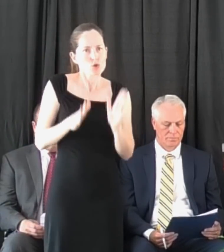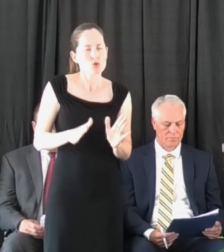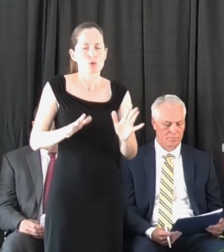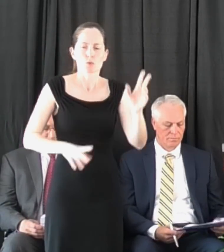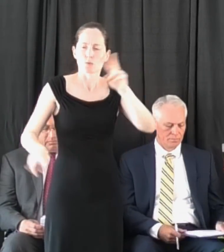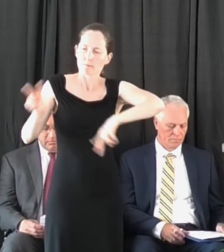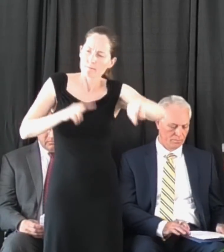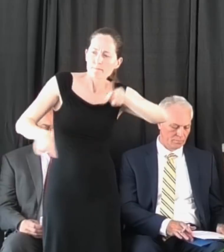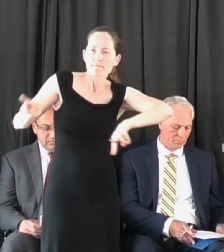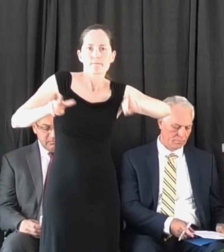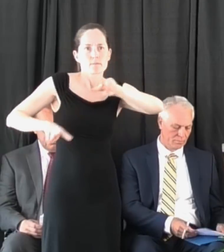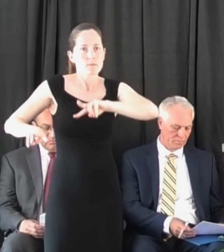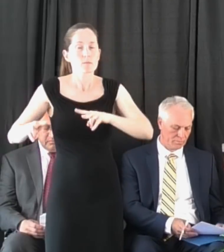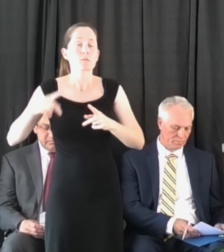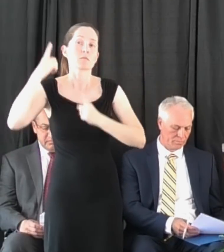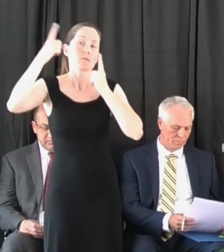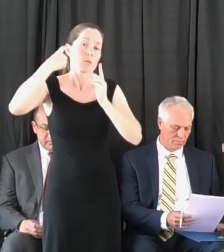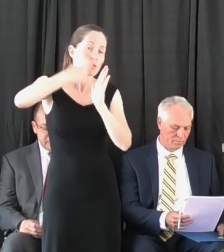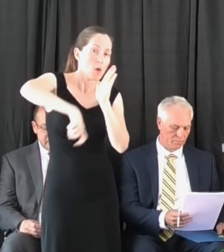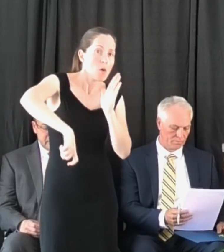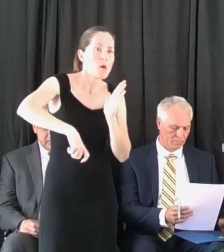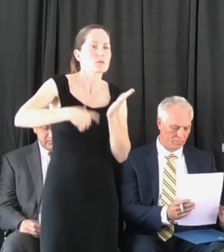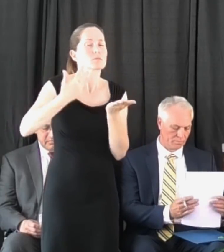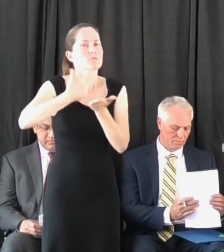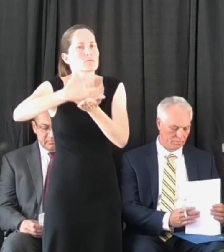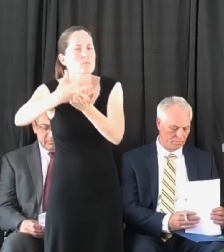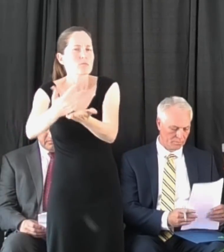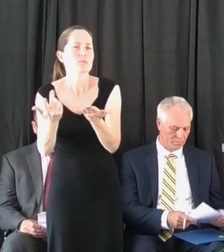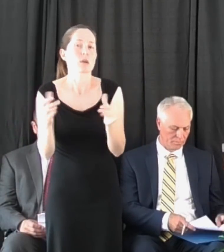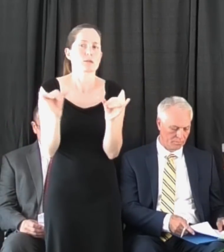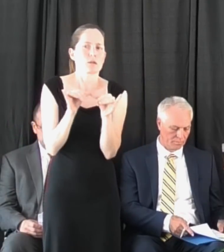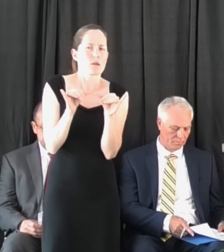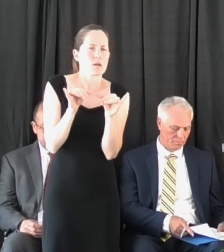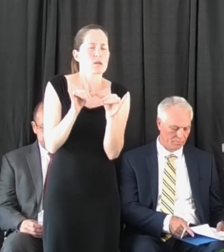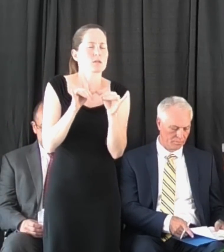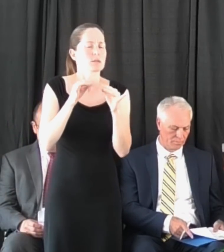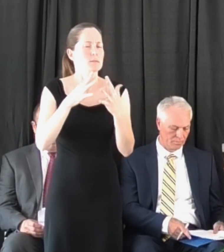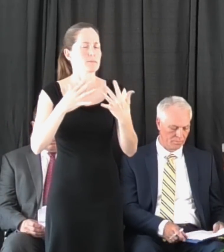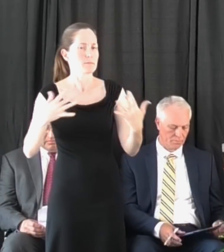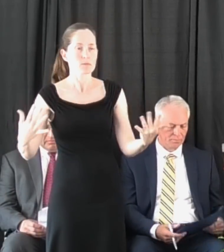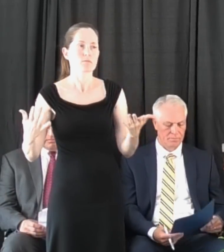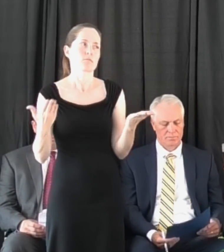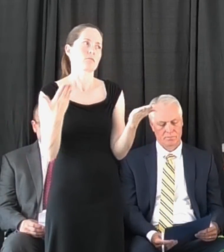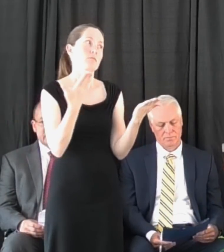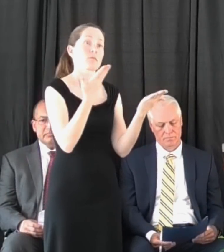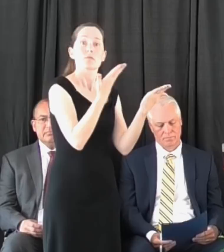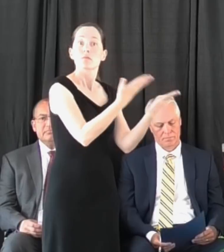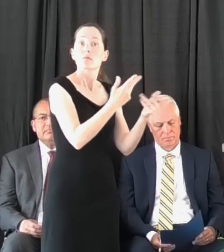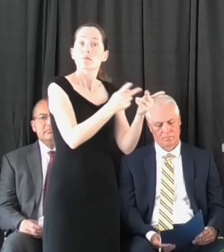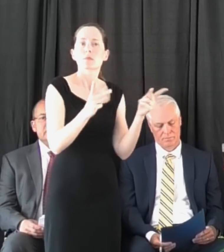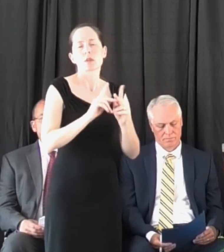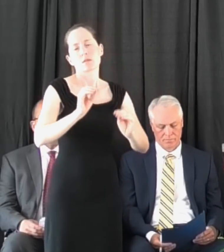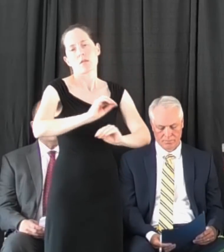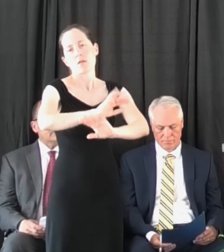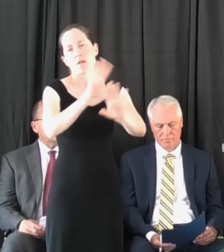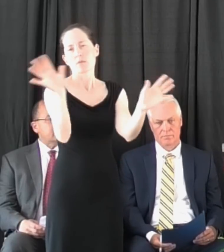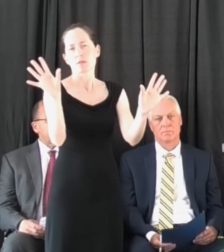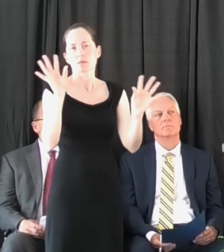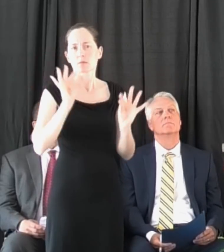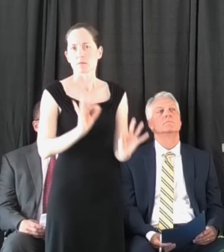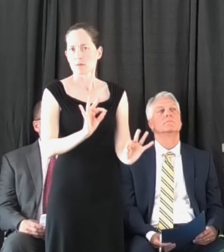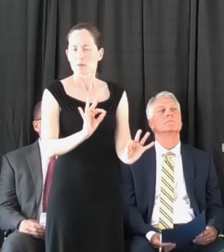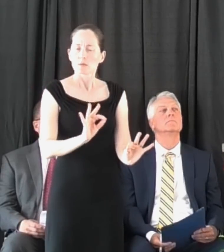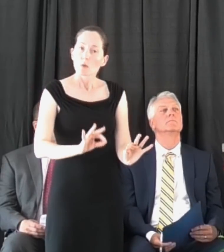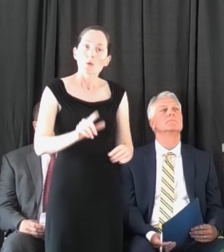certainly cost and parking, as well as the acreage. This was the obvious site for Howard County because it's